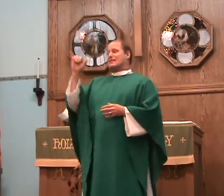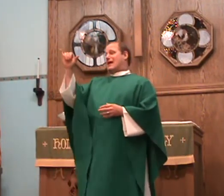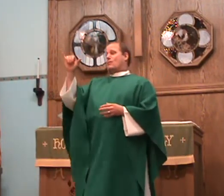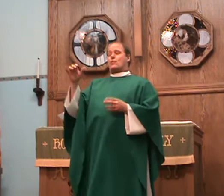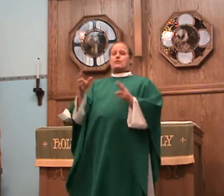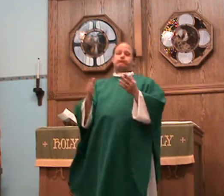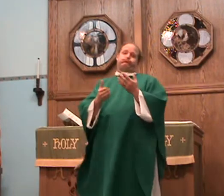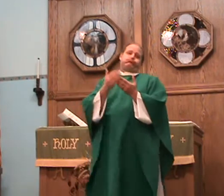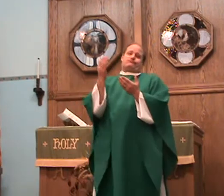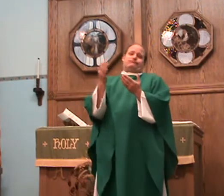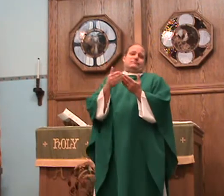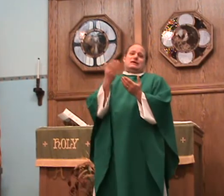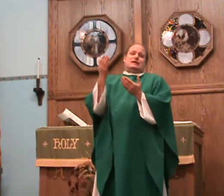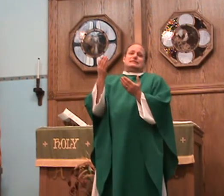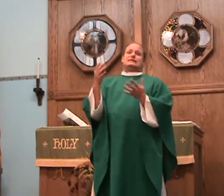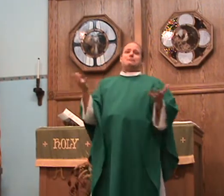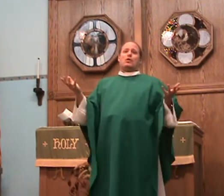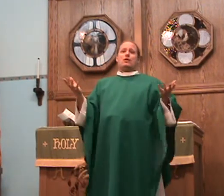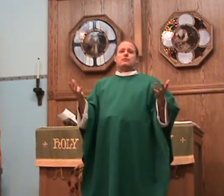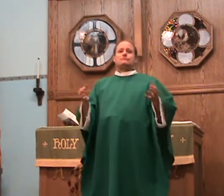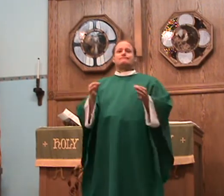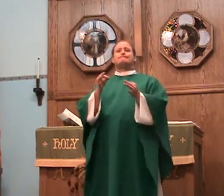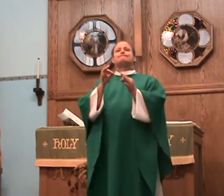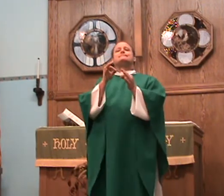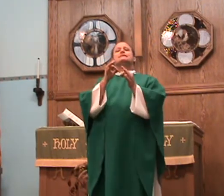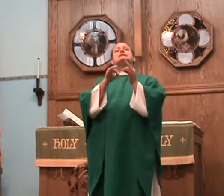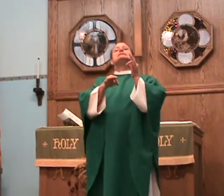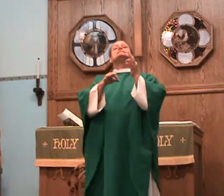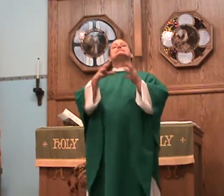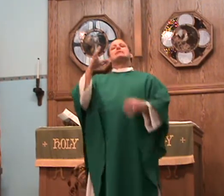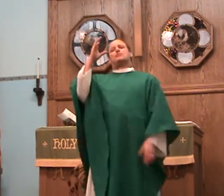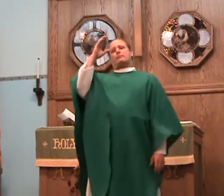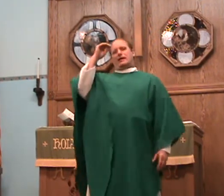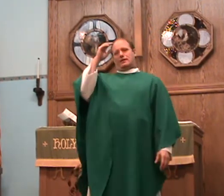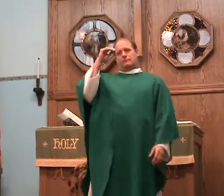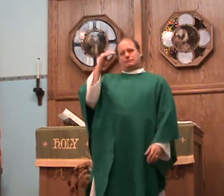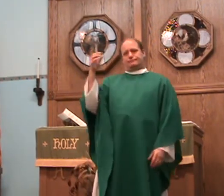They were simple men.